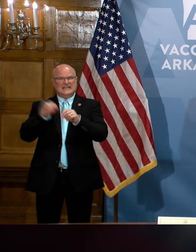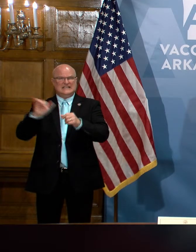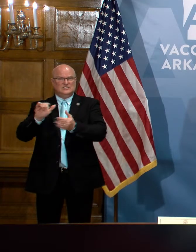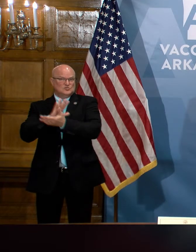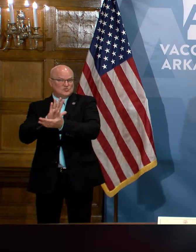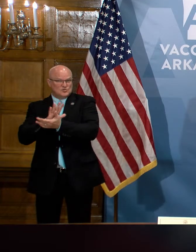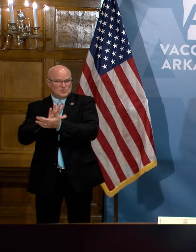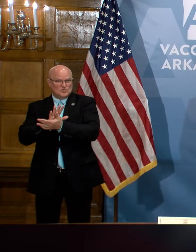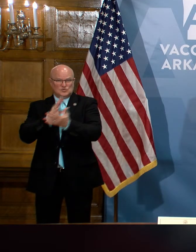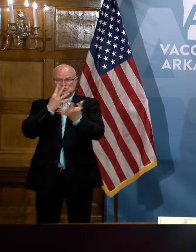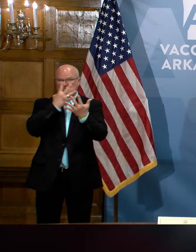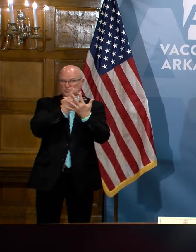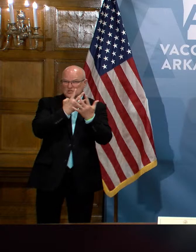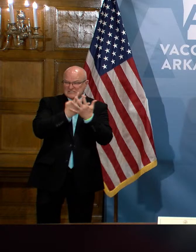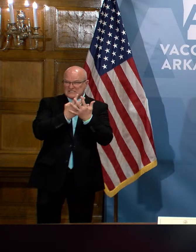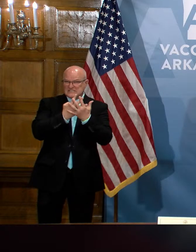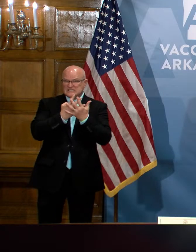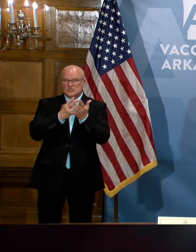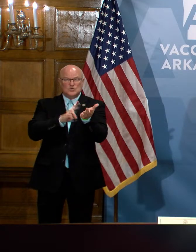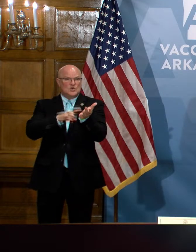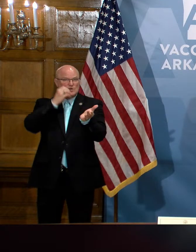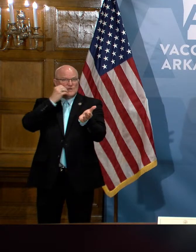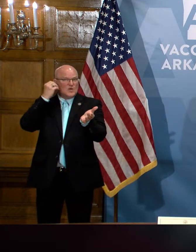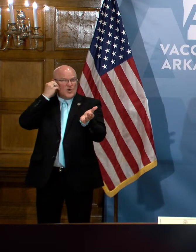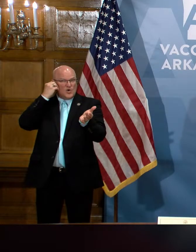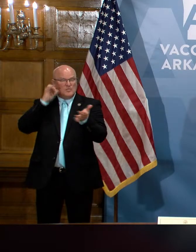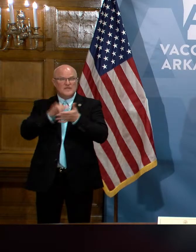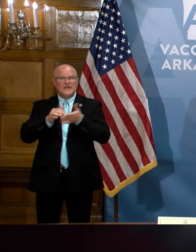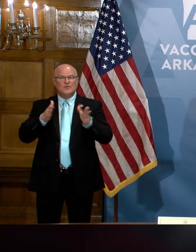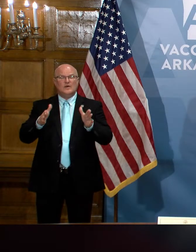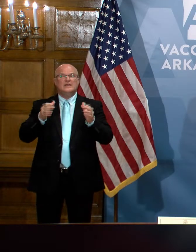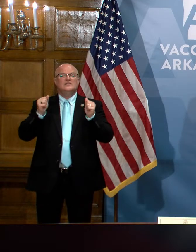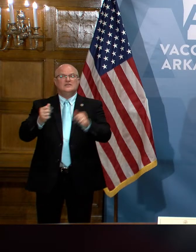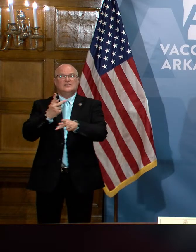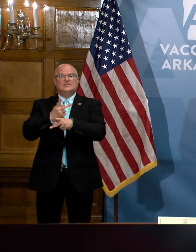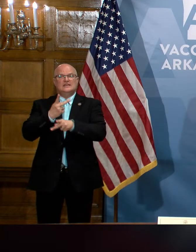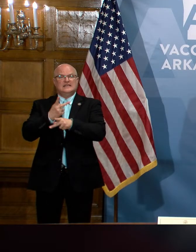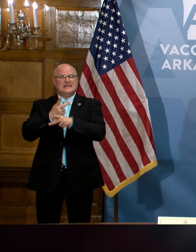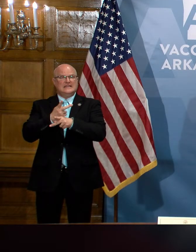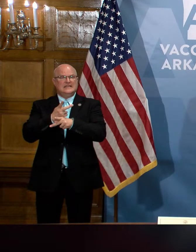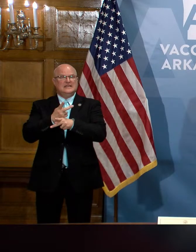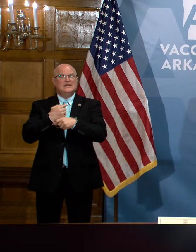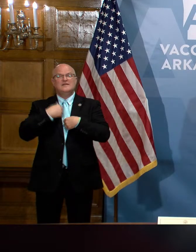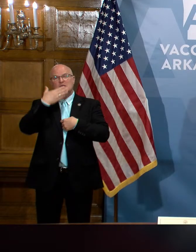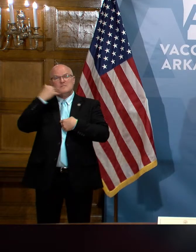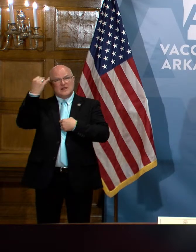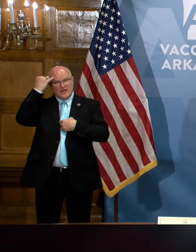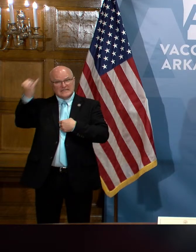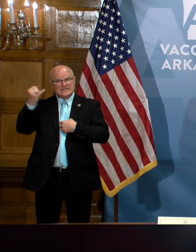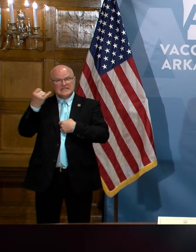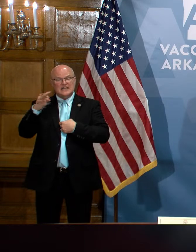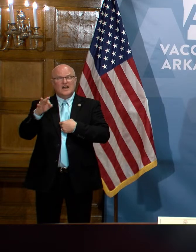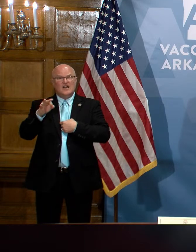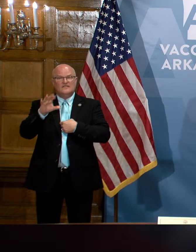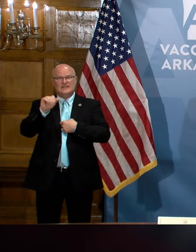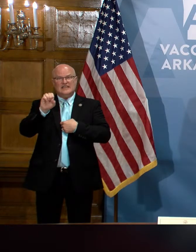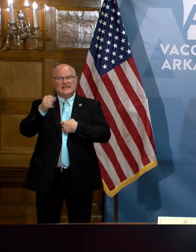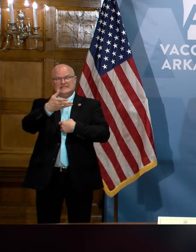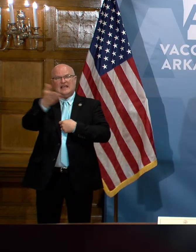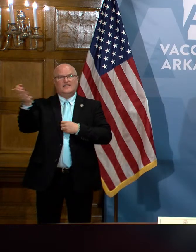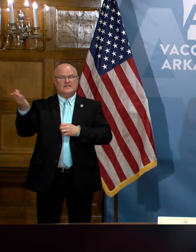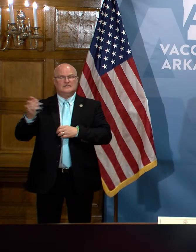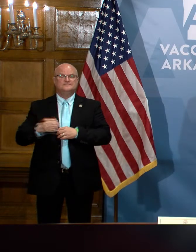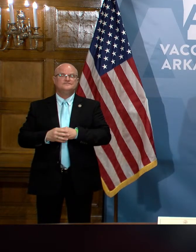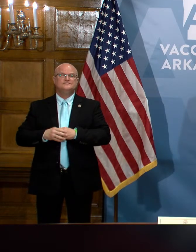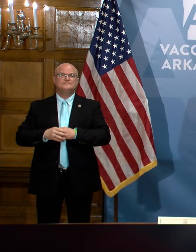schools, prisons, nursing homes? That way you can keep getting a better idea of the cases out there.